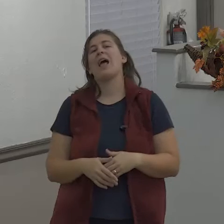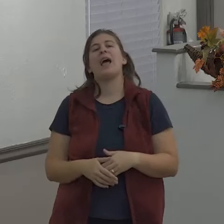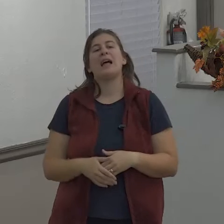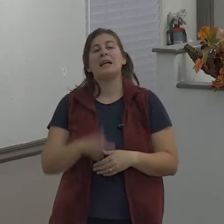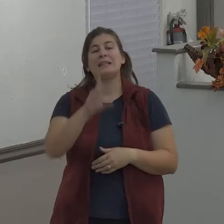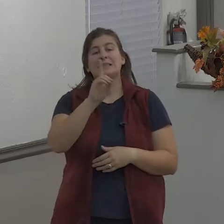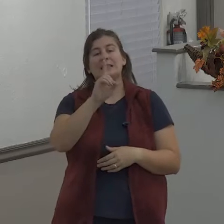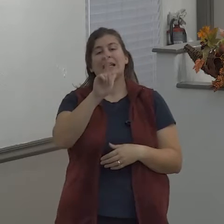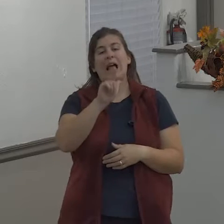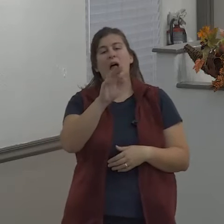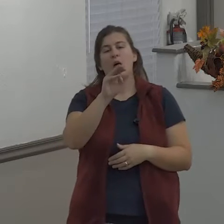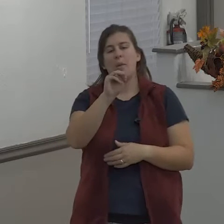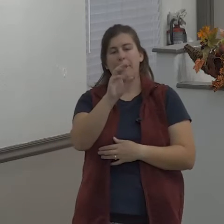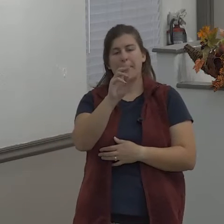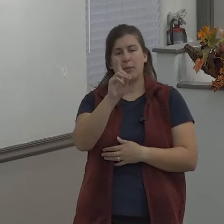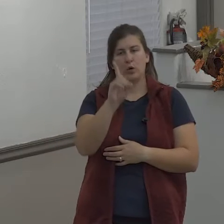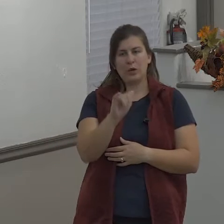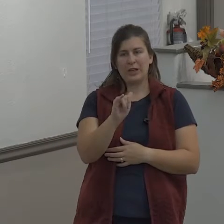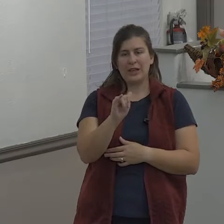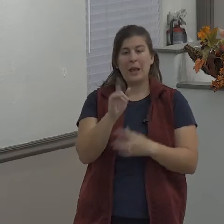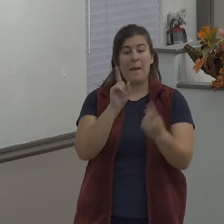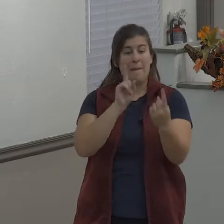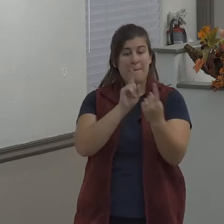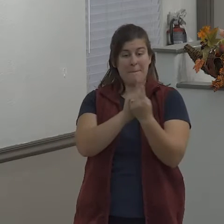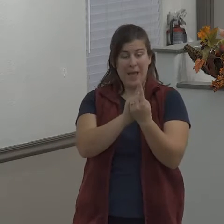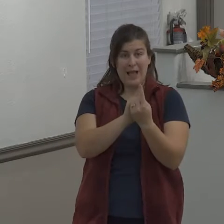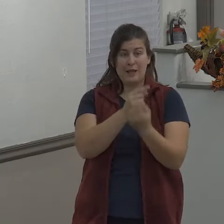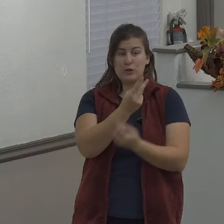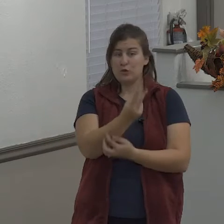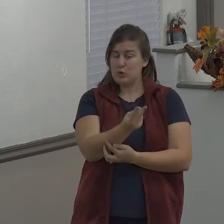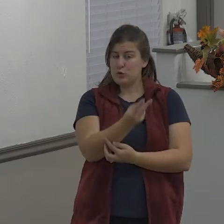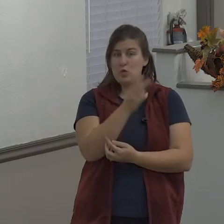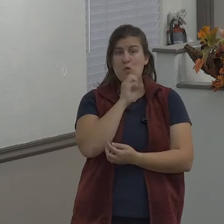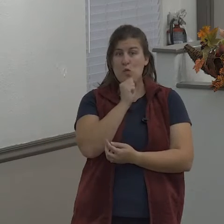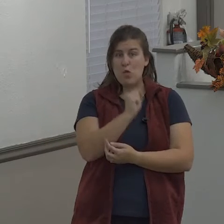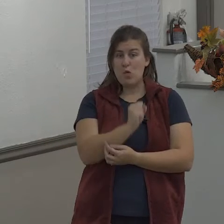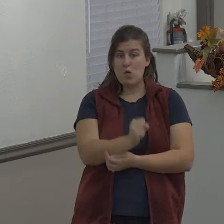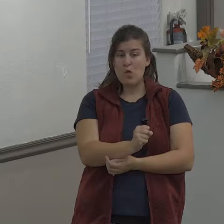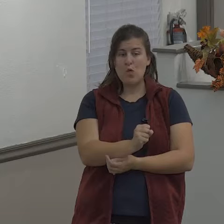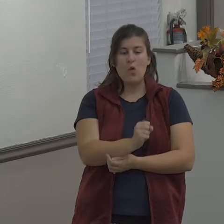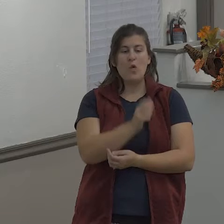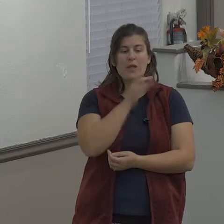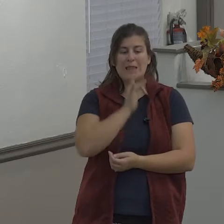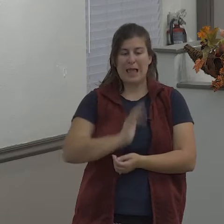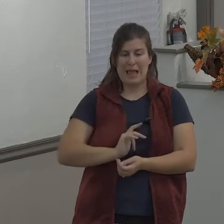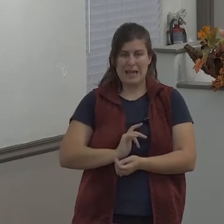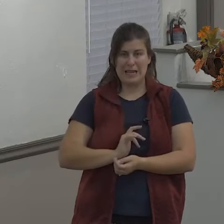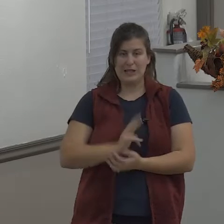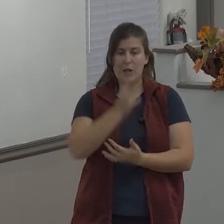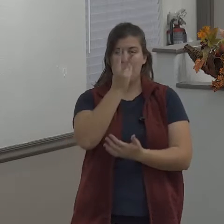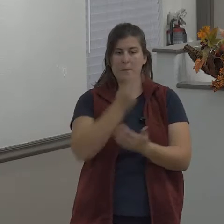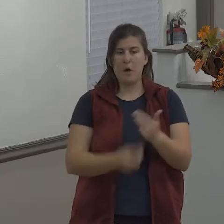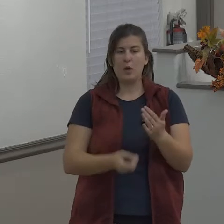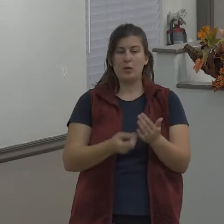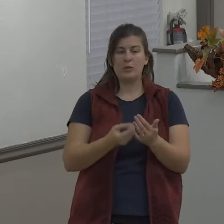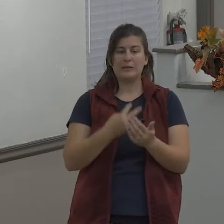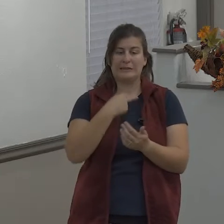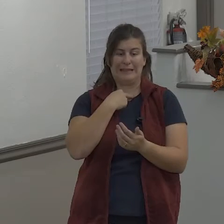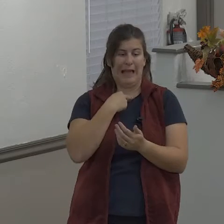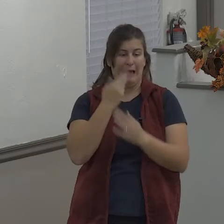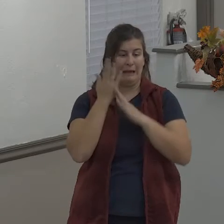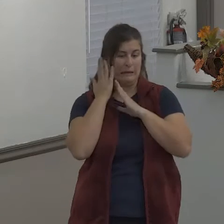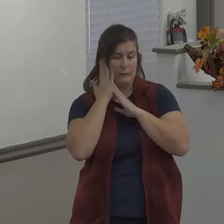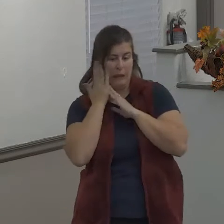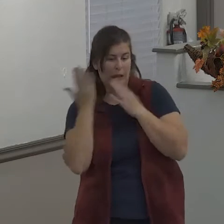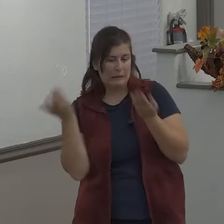And it was D.L. Moody who later met those two little old ladies. They were invalids. Both of them in